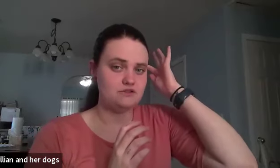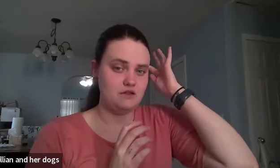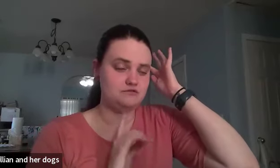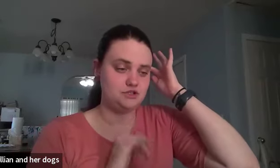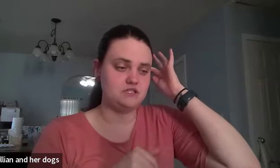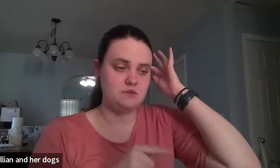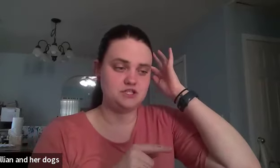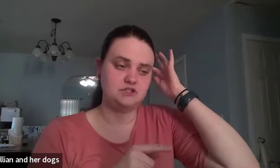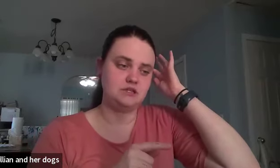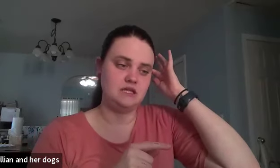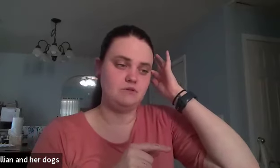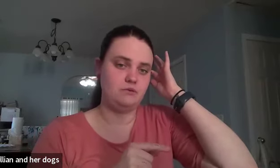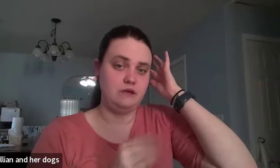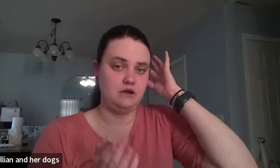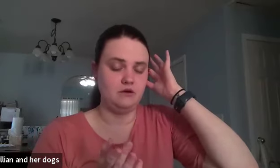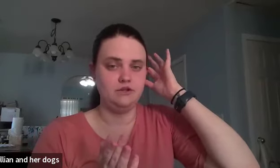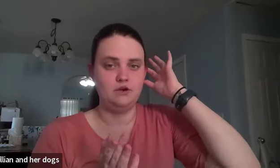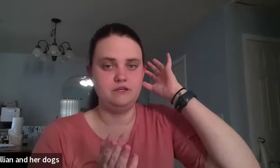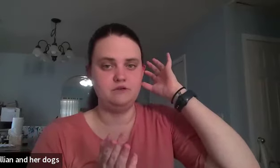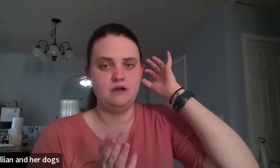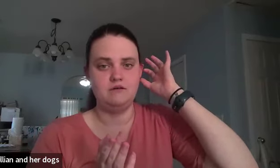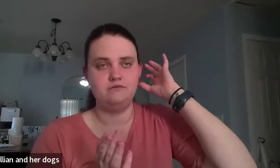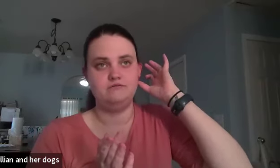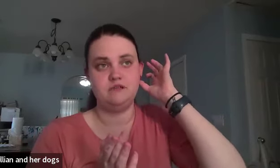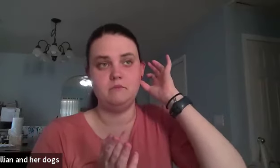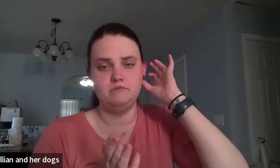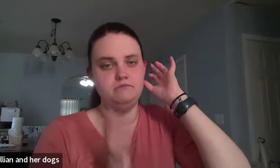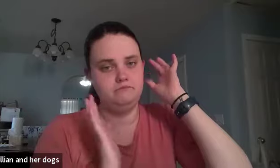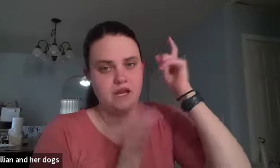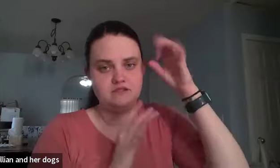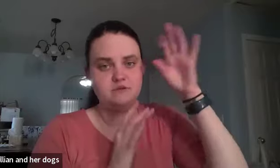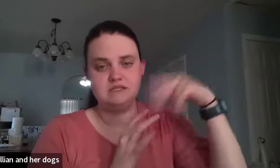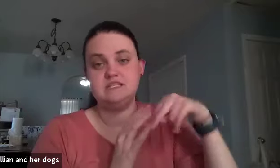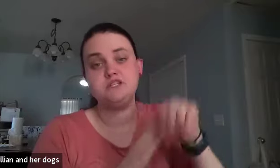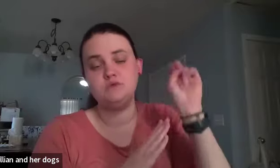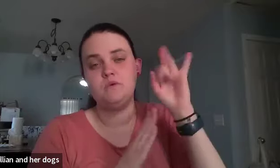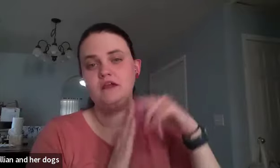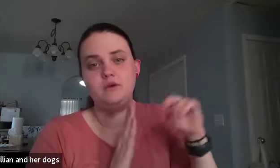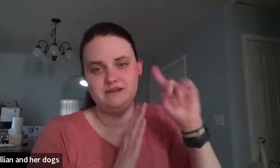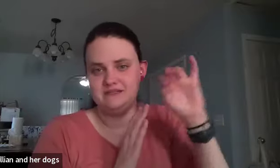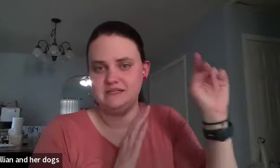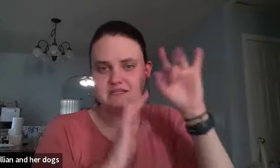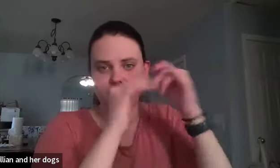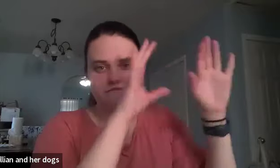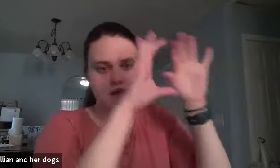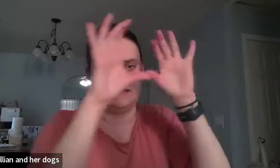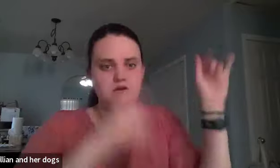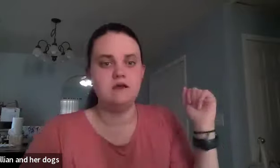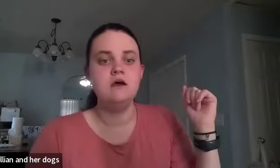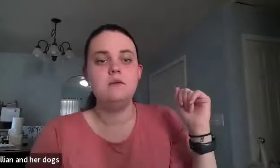those colors for sure, especially here. We do have some bears that we can see, especially when we're like going to the Tennessee Valley area.